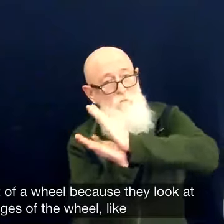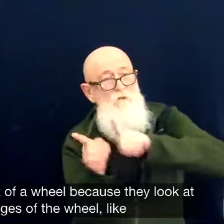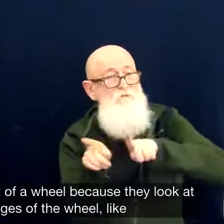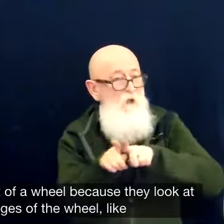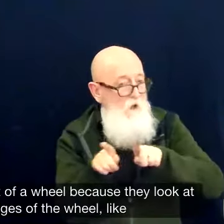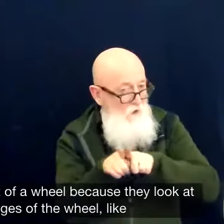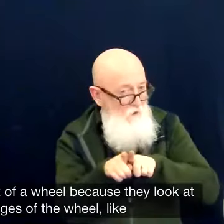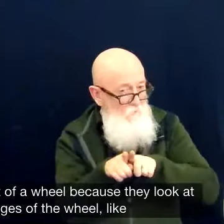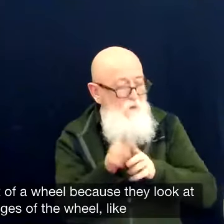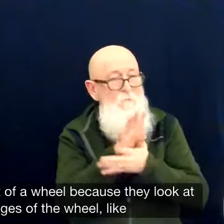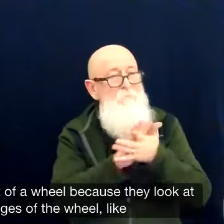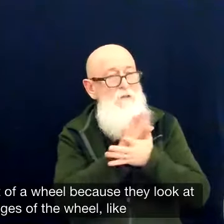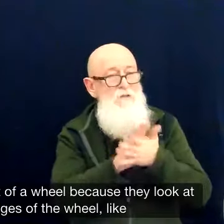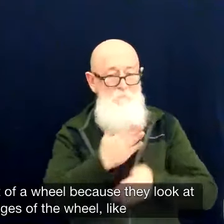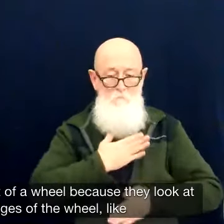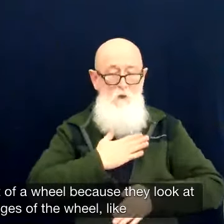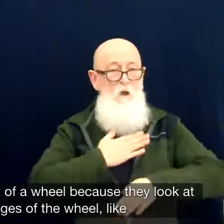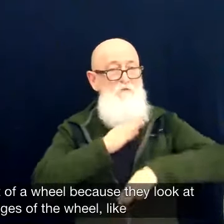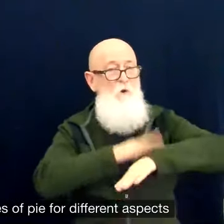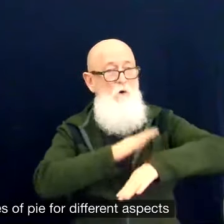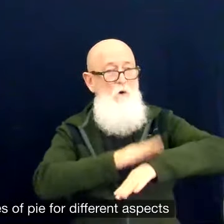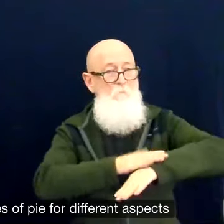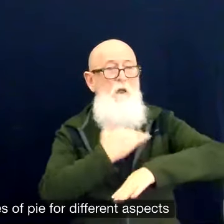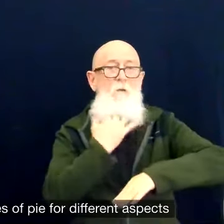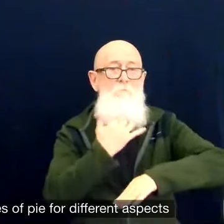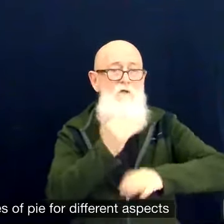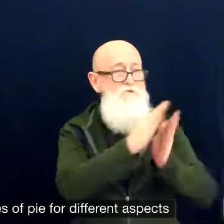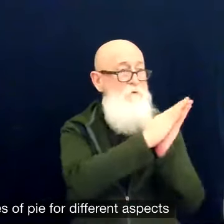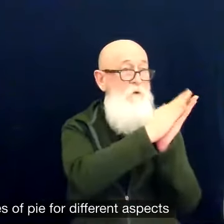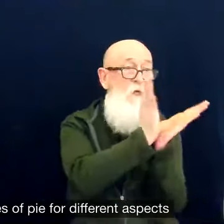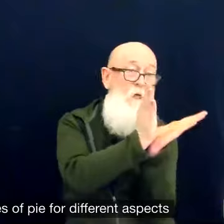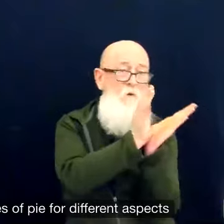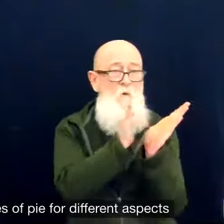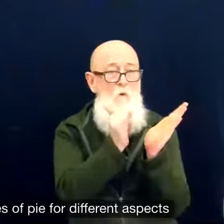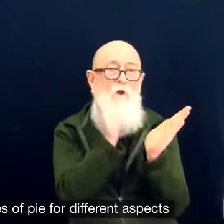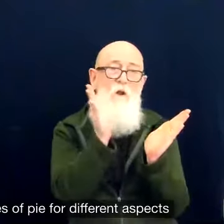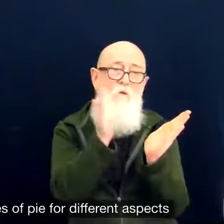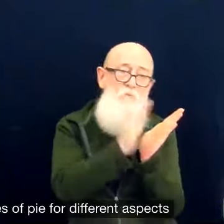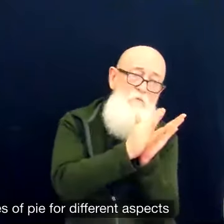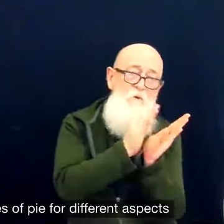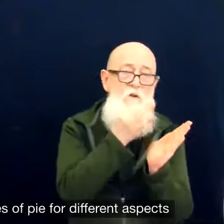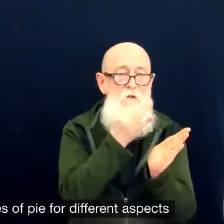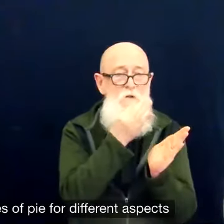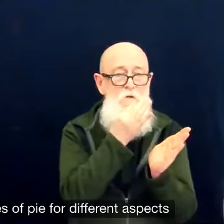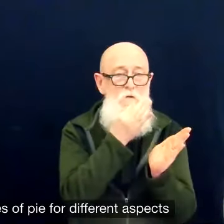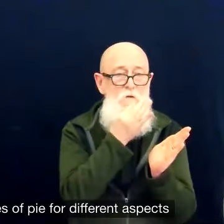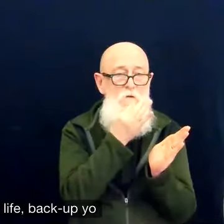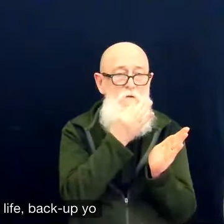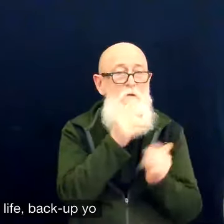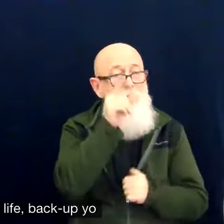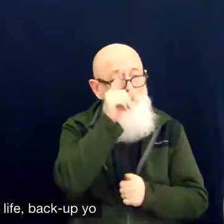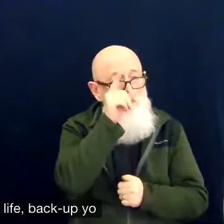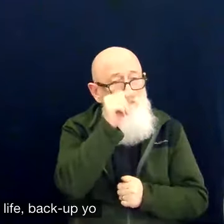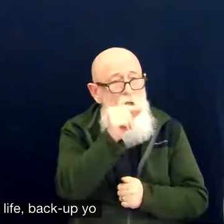pie for different aspects of your life. But you could also just write the name of